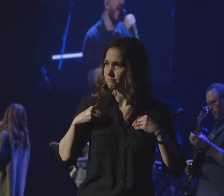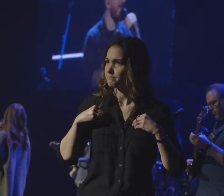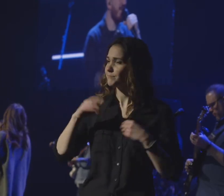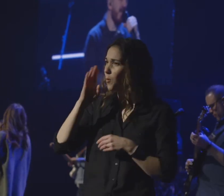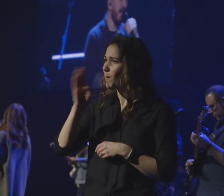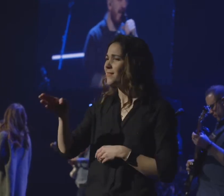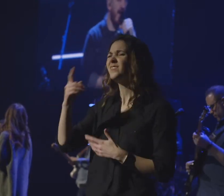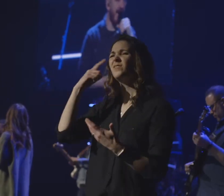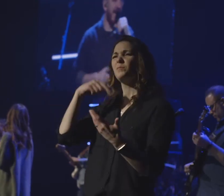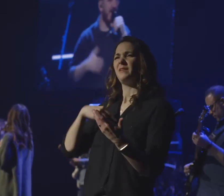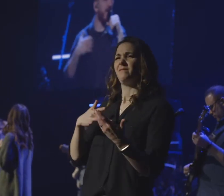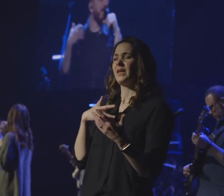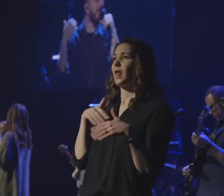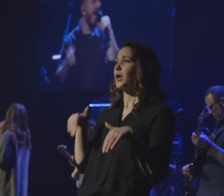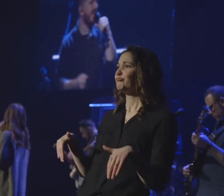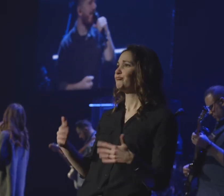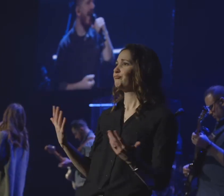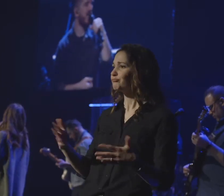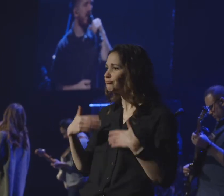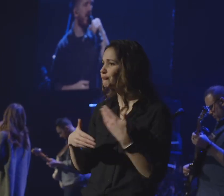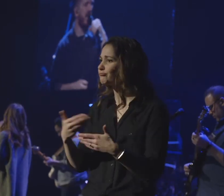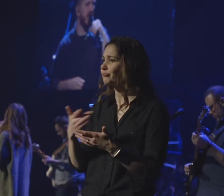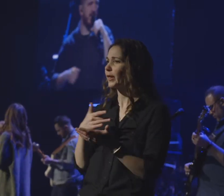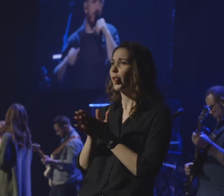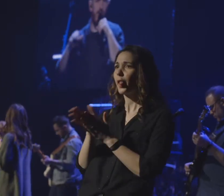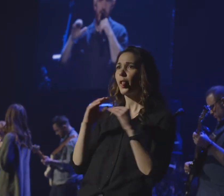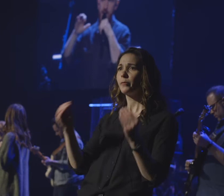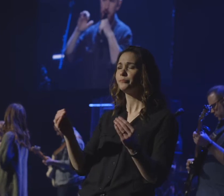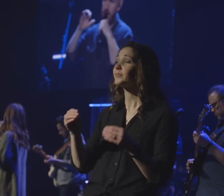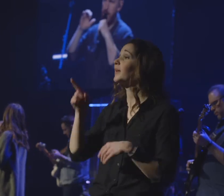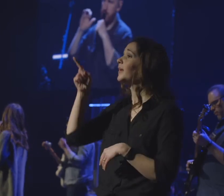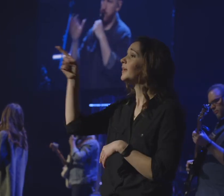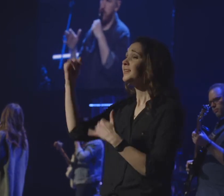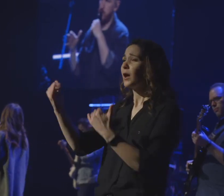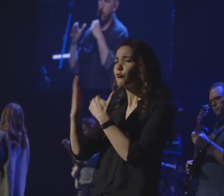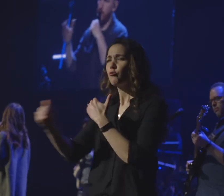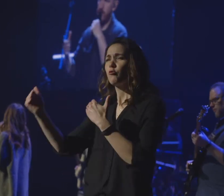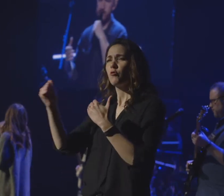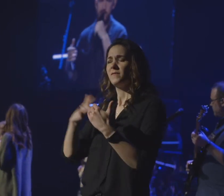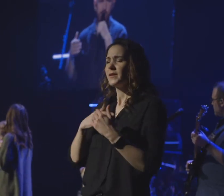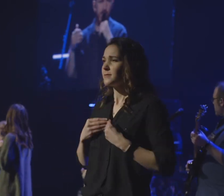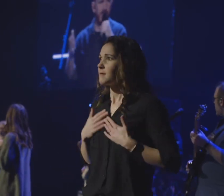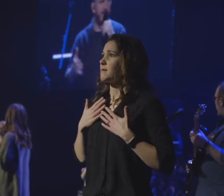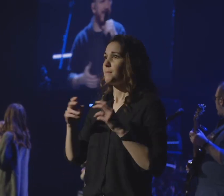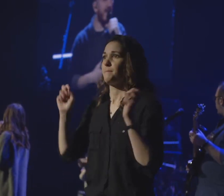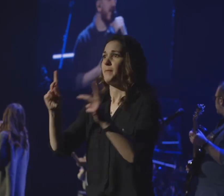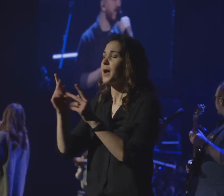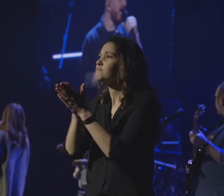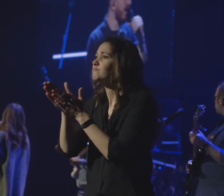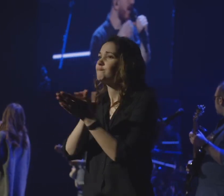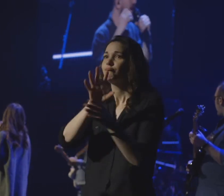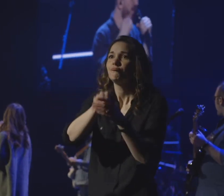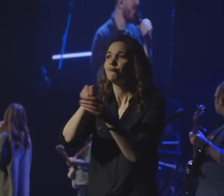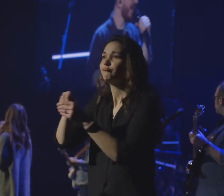of apathy and God calling me back to passion. And so I just challenge all of us as we hear the beginning of this